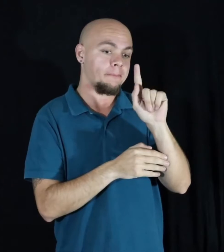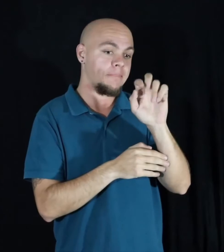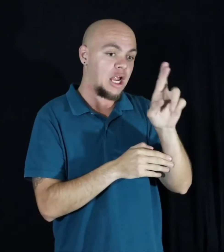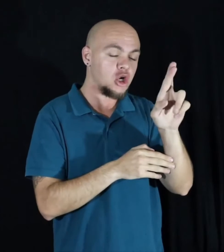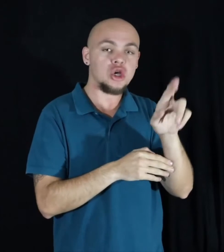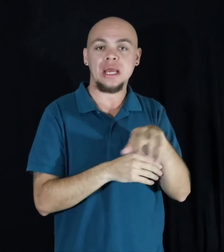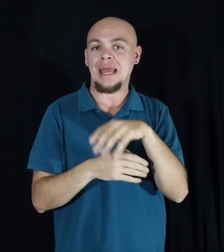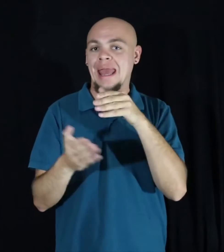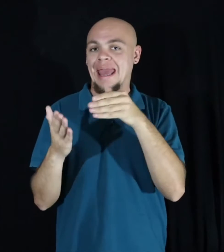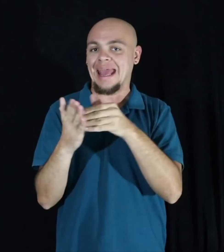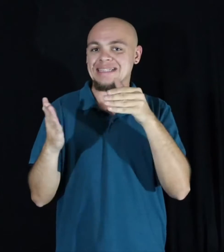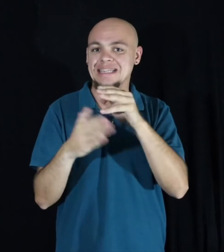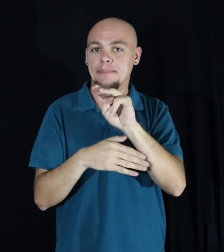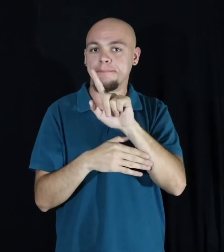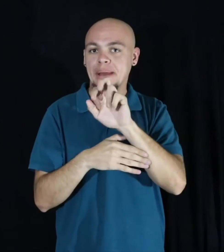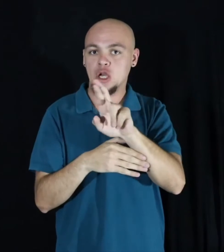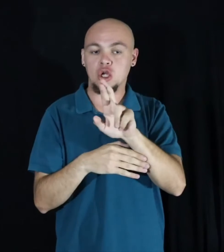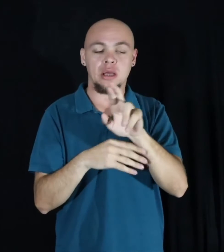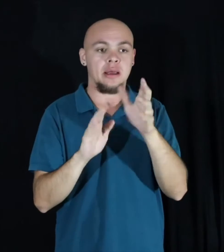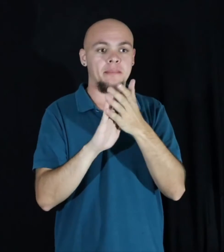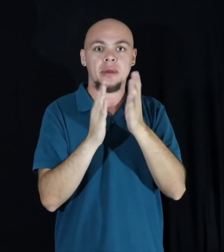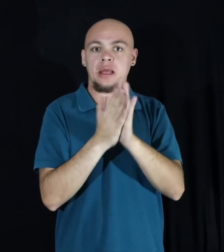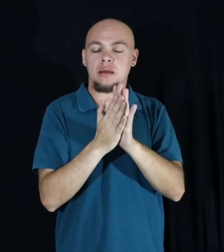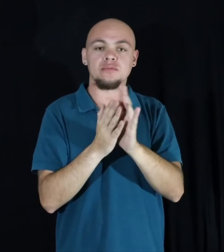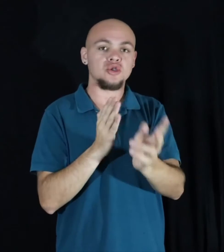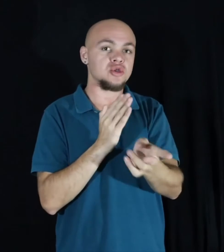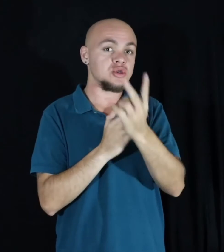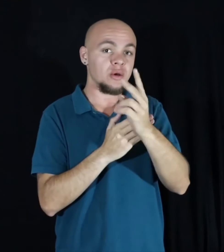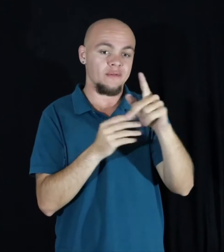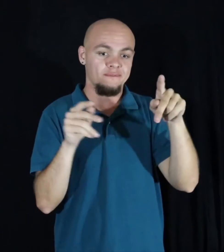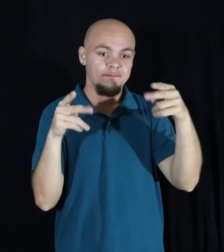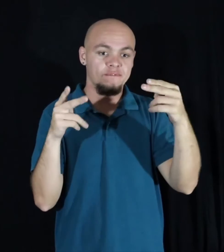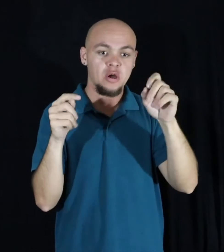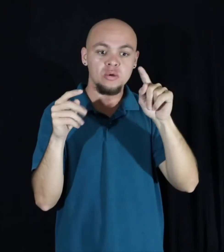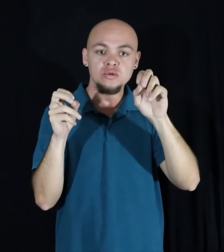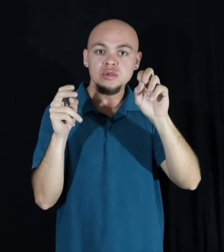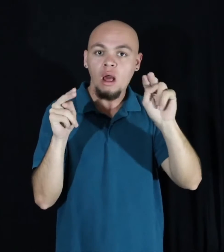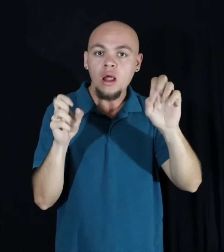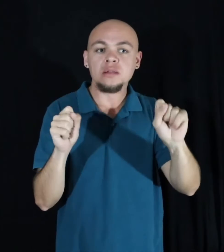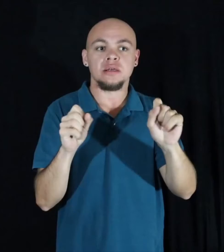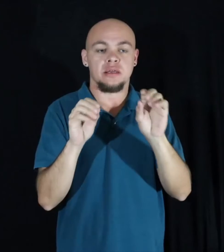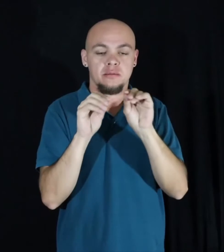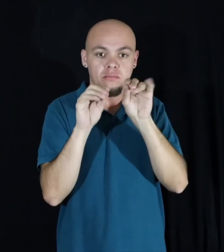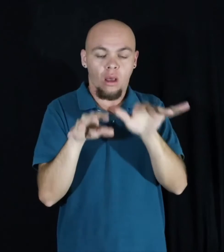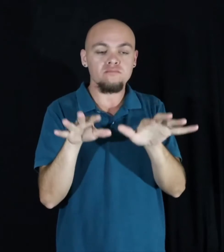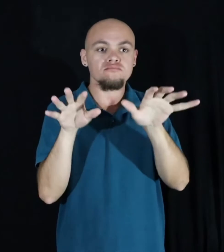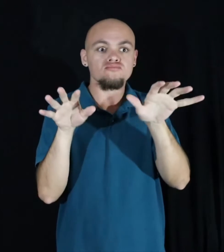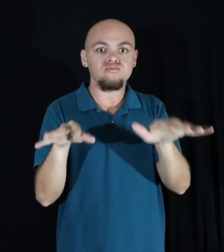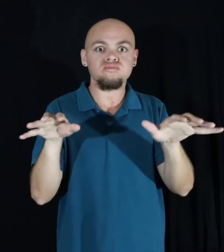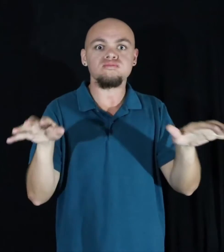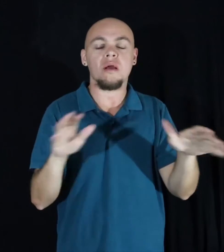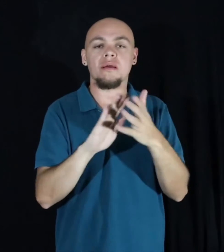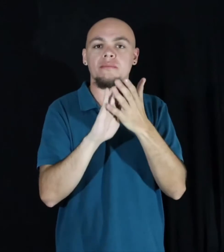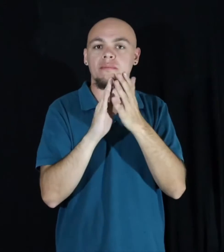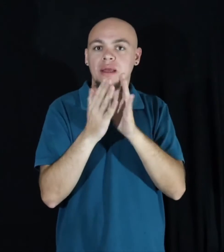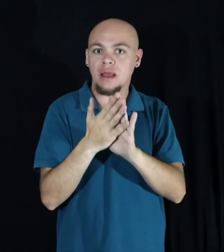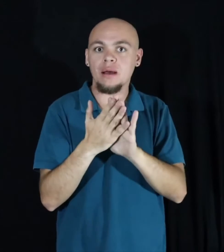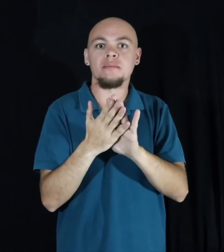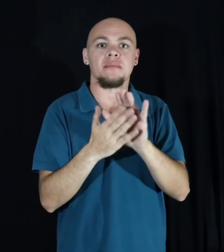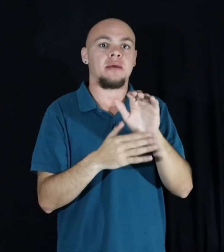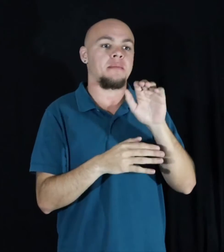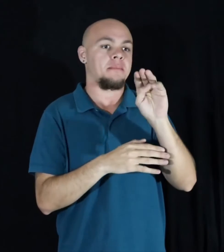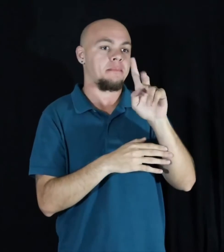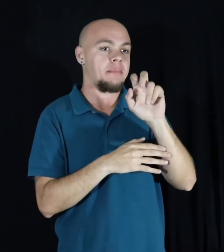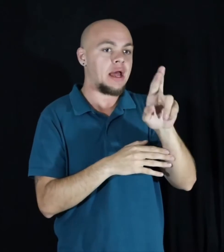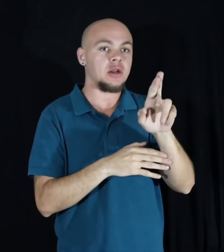And each one of them can spontaneously become 2 photons. And each one of them can spontaneously become matter, antimatter. And